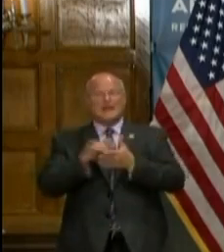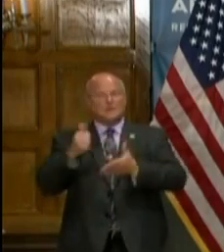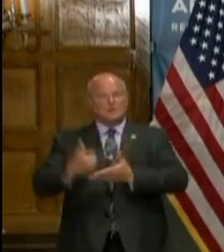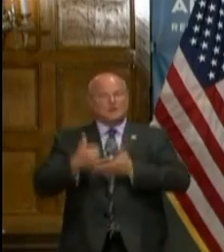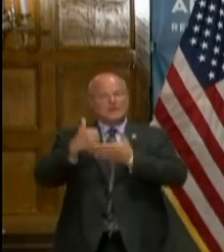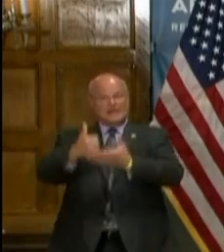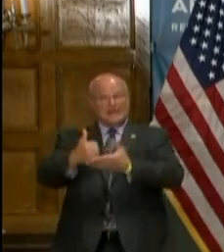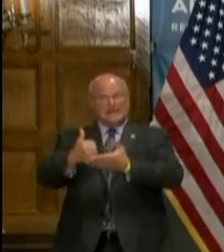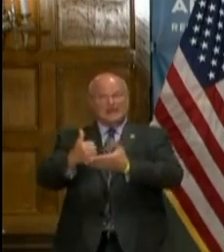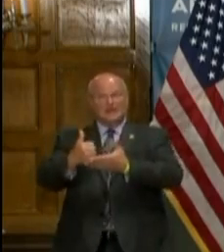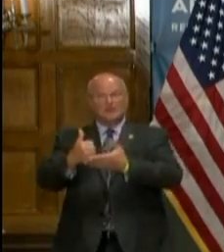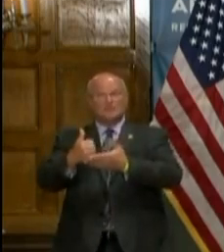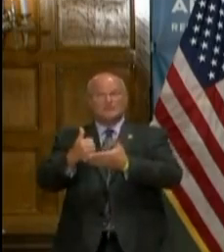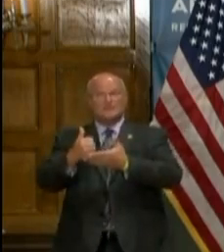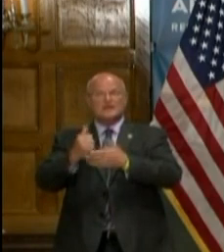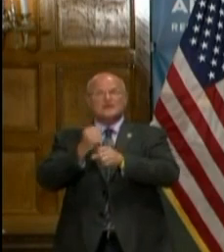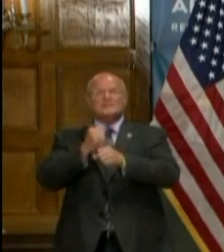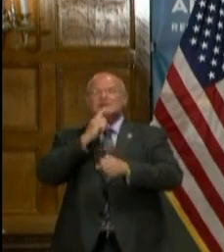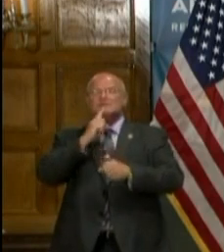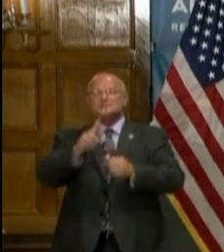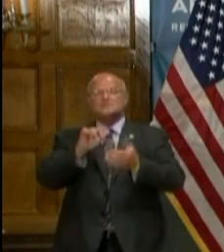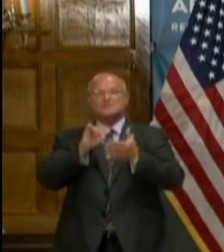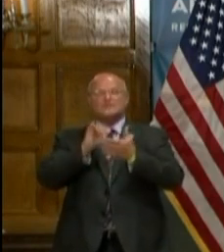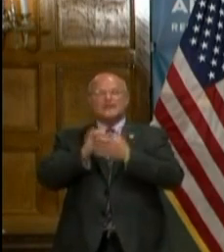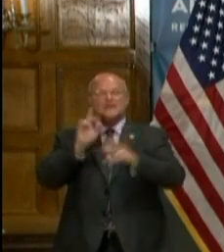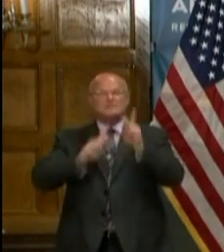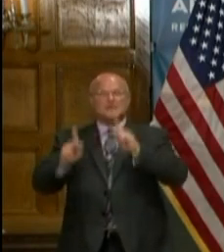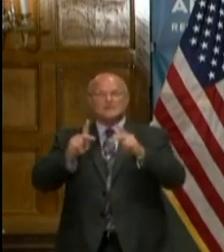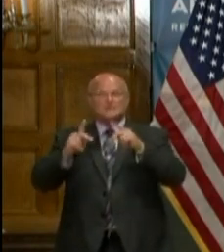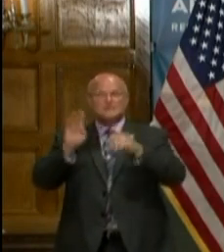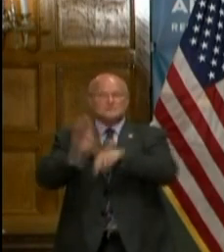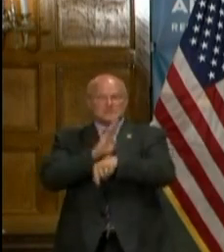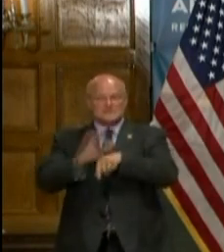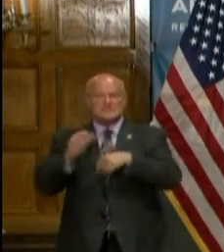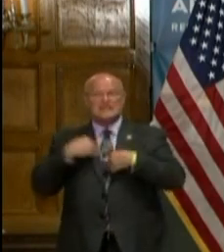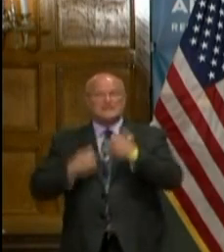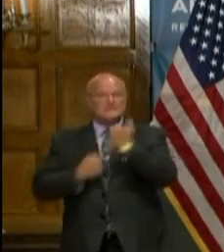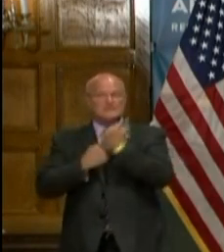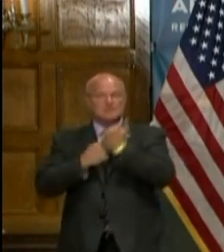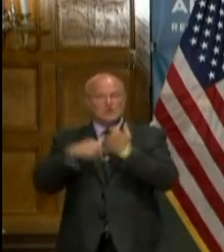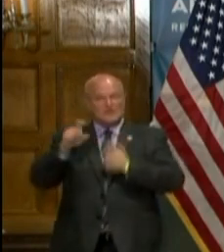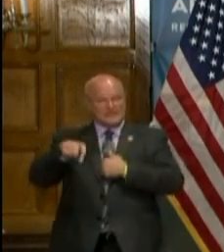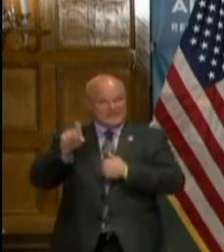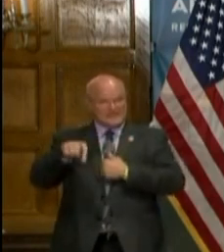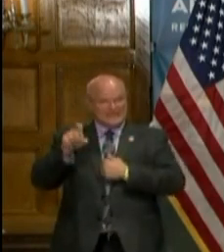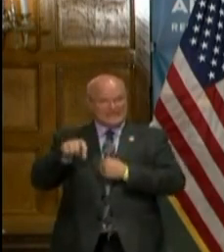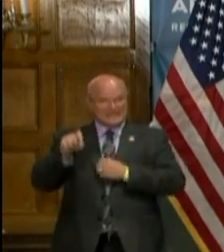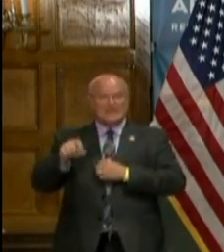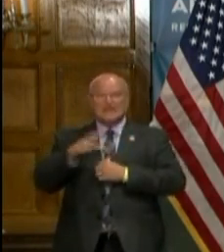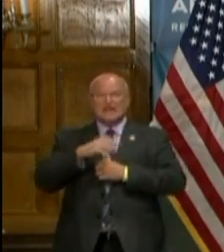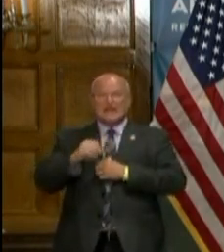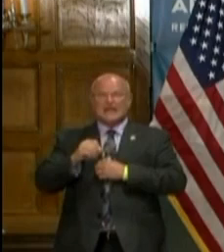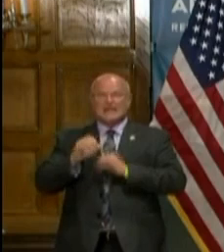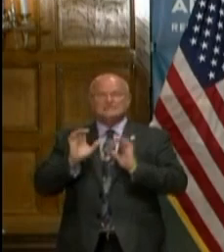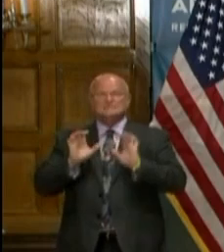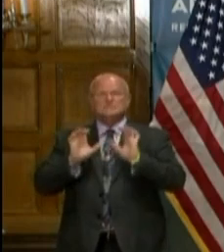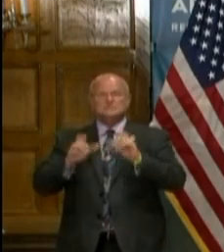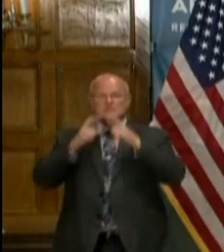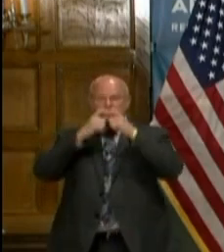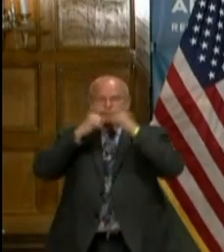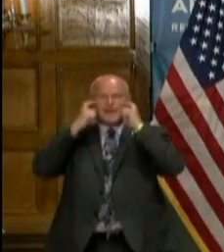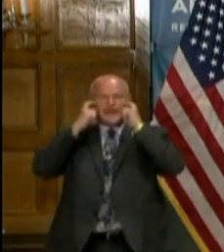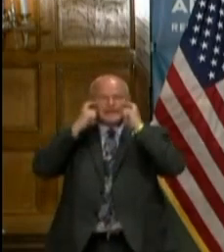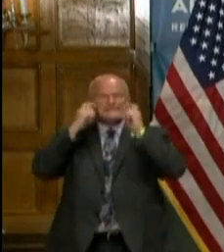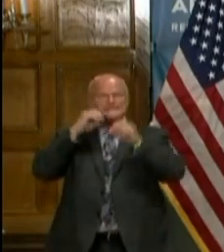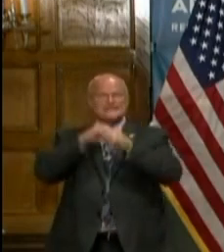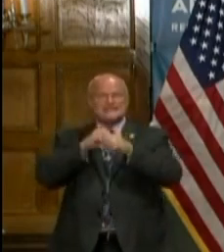help to make sure that the businesses have the support that they need in pushing the wearing